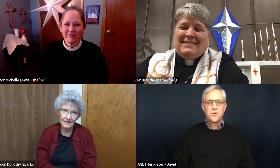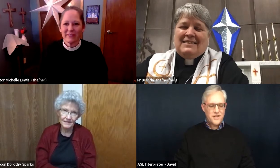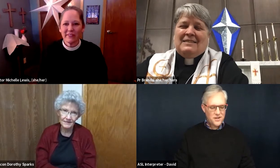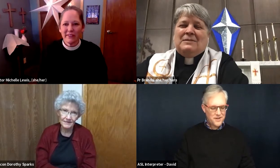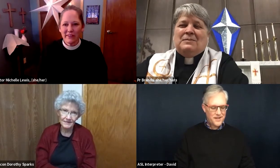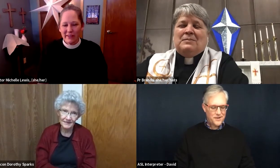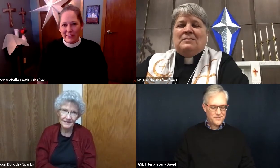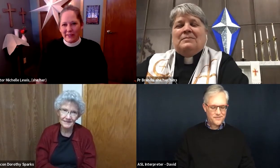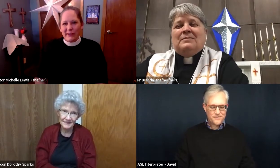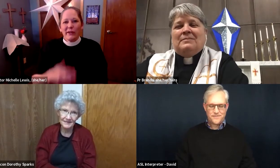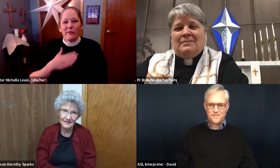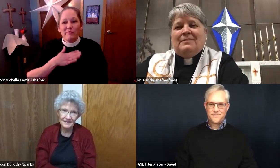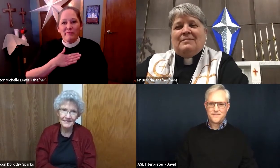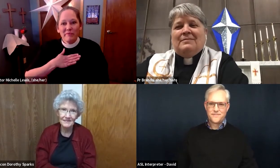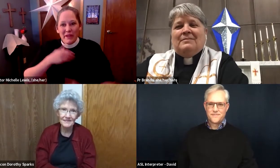We appreciate you being here.